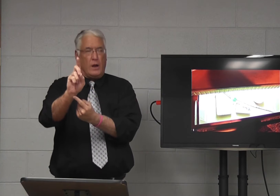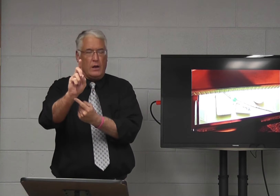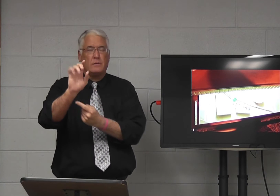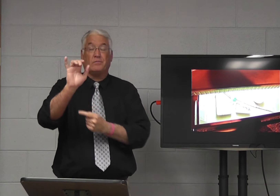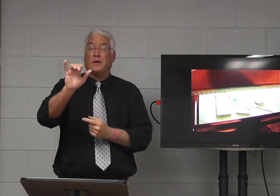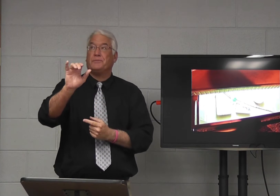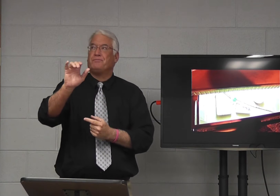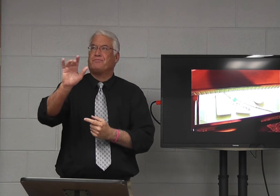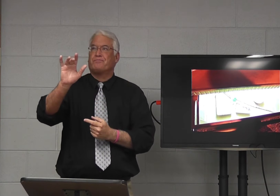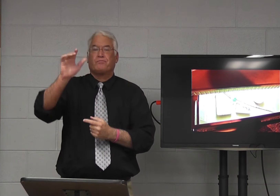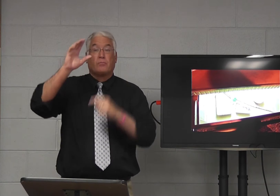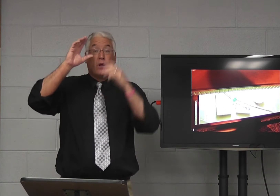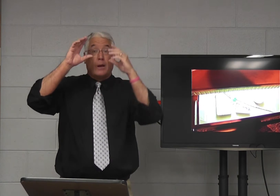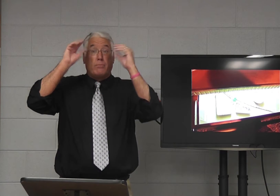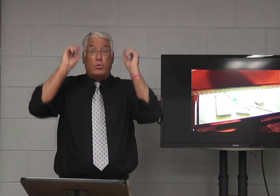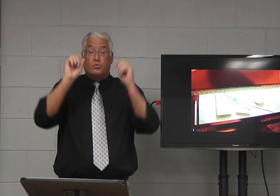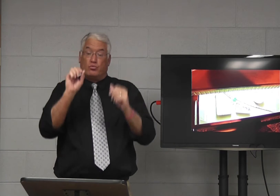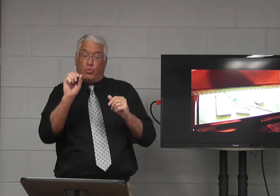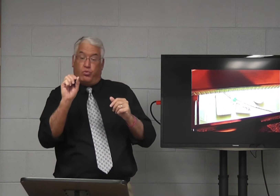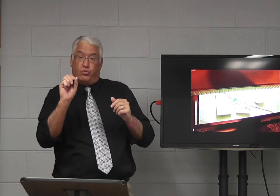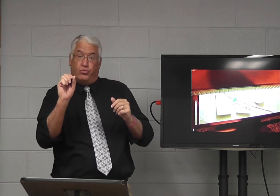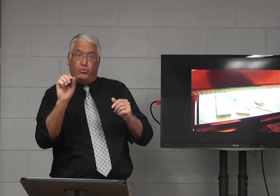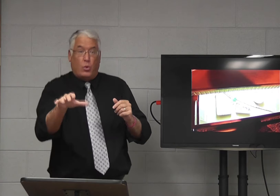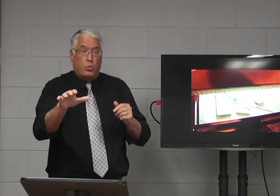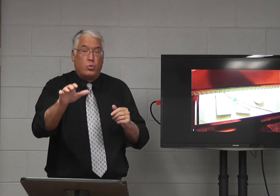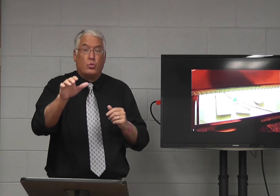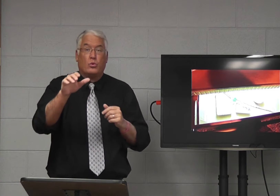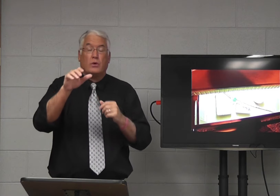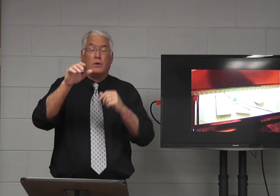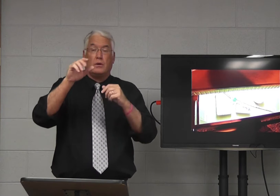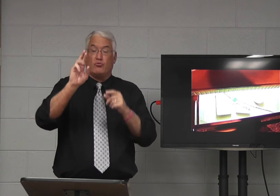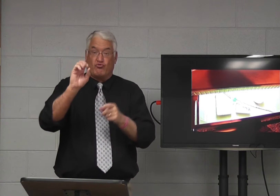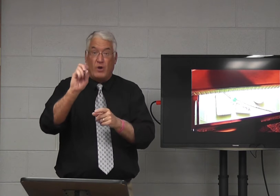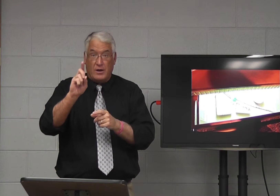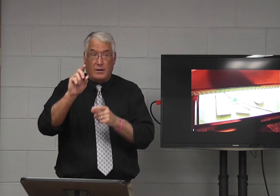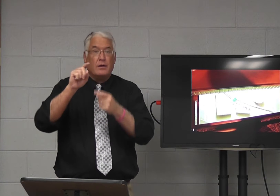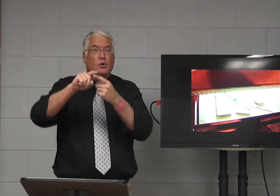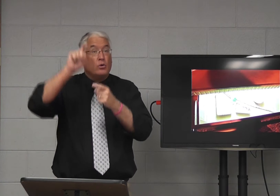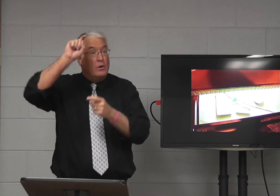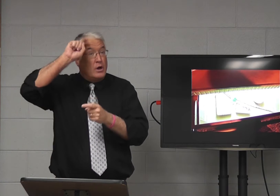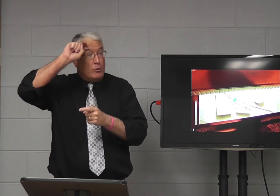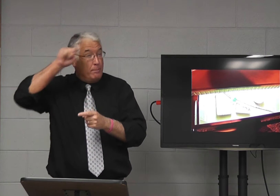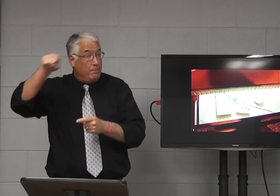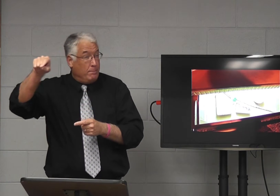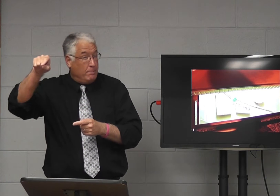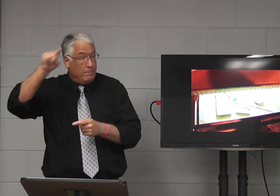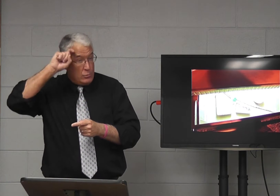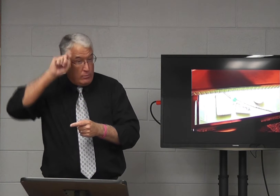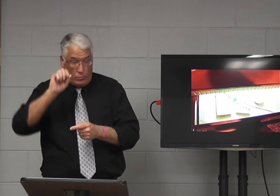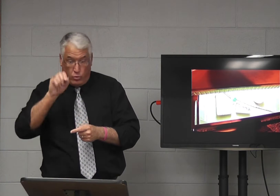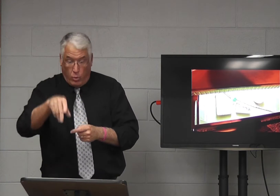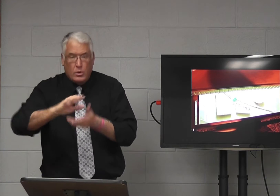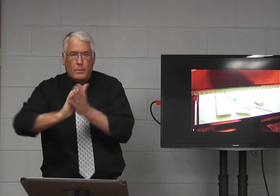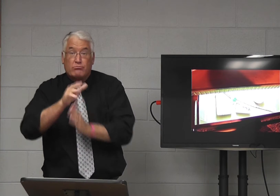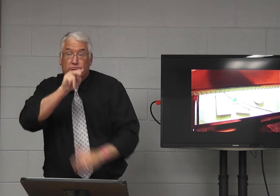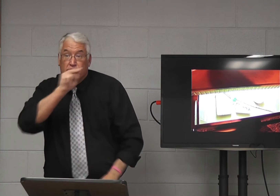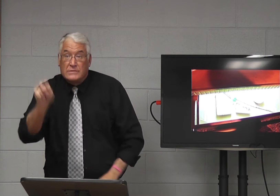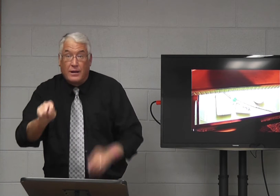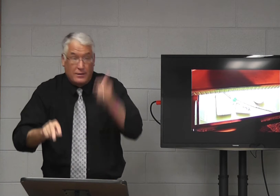was the same rod that Moses threw down in Egypt to the Pharaoh, and it